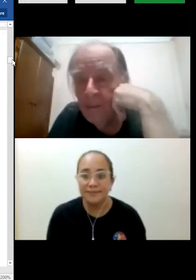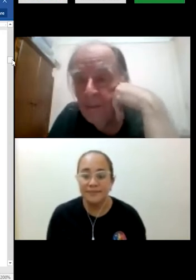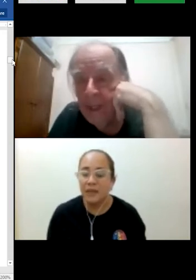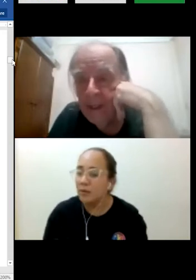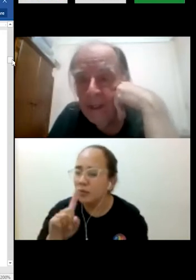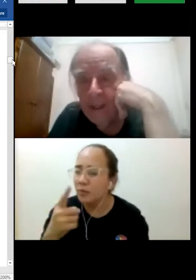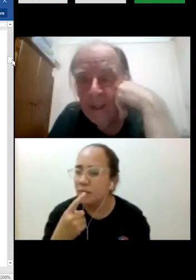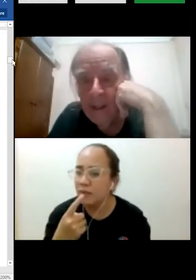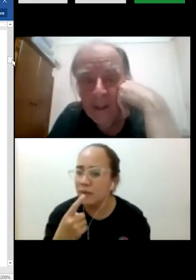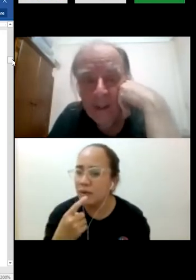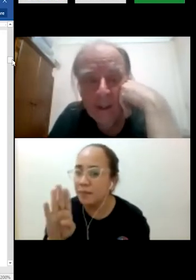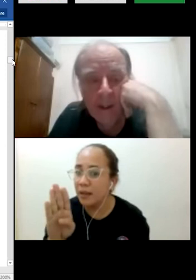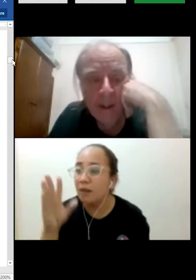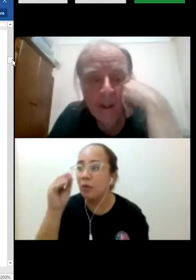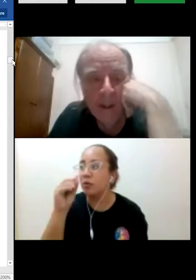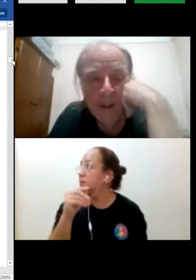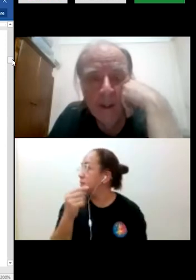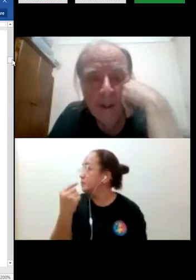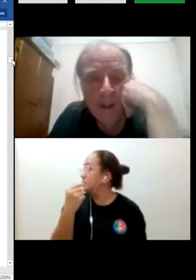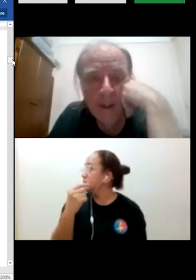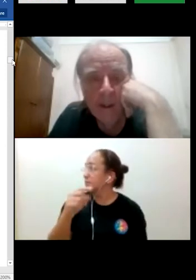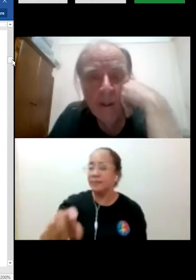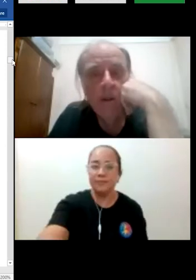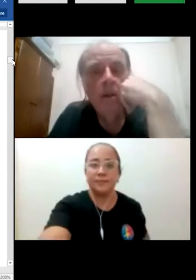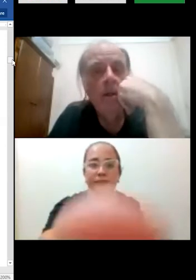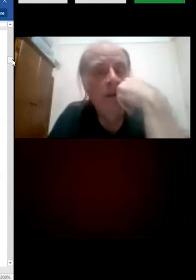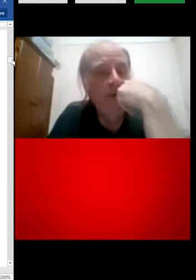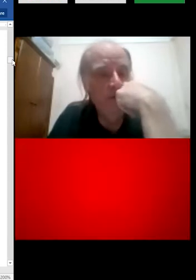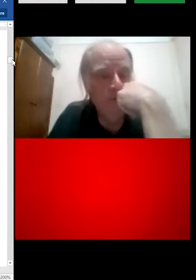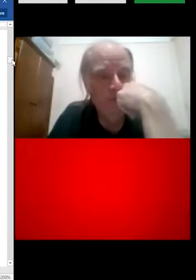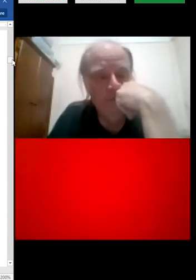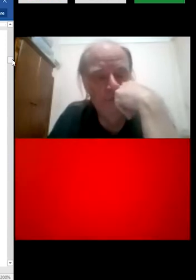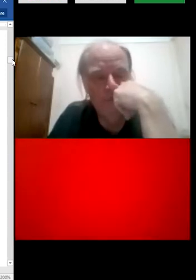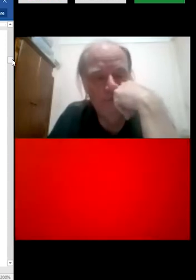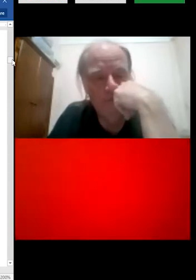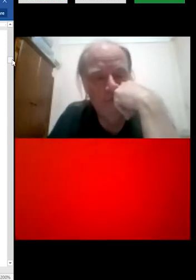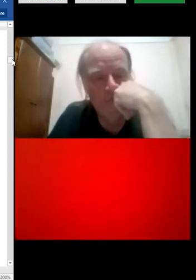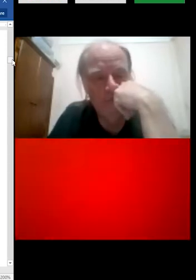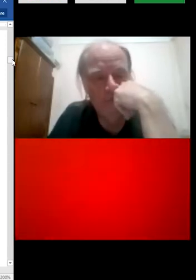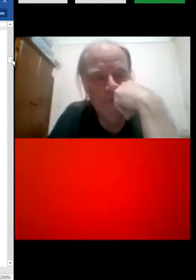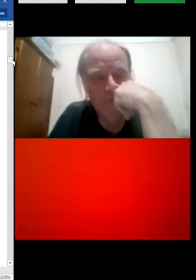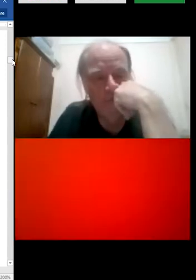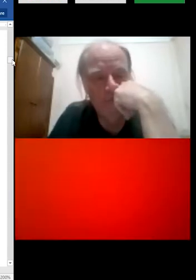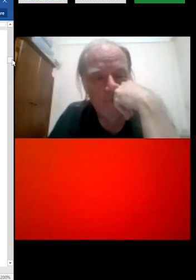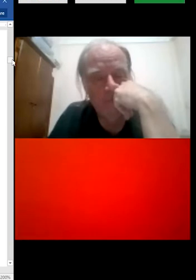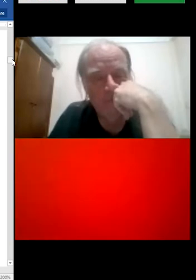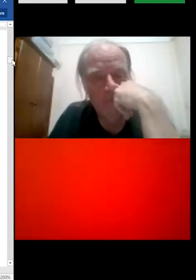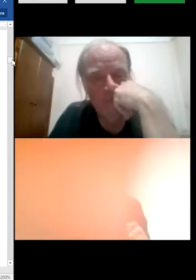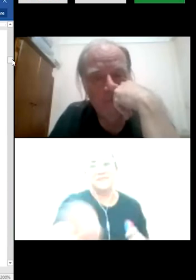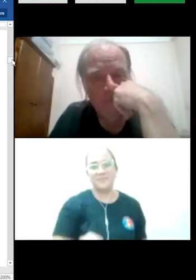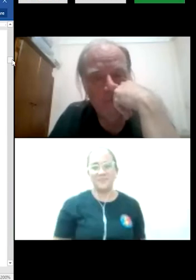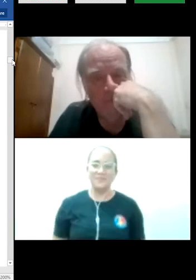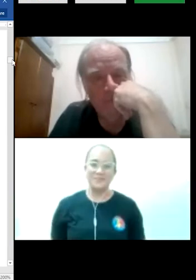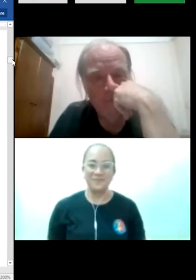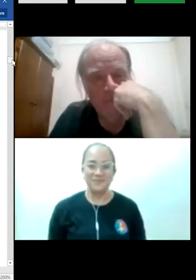D? B as in boy, B as in boy. Now they're changing it all to B, as in boy.